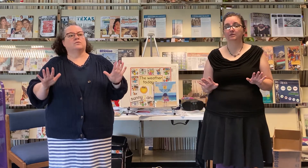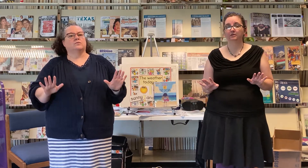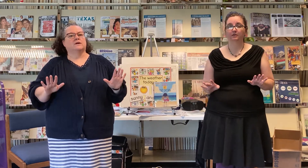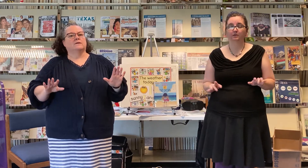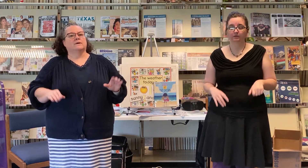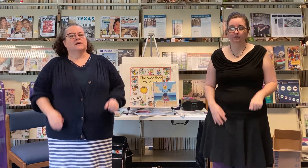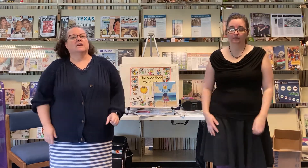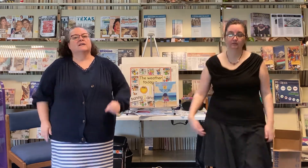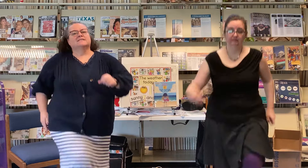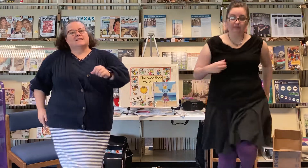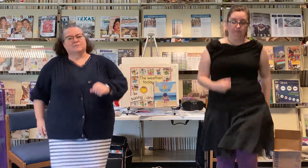We're gonna